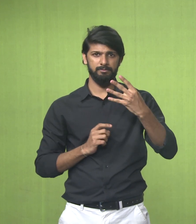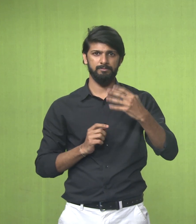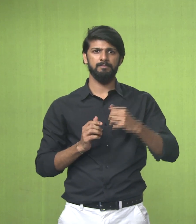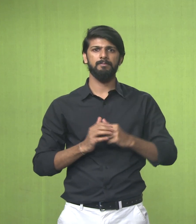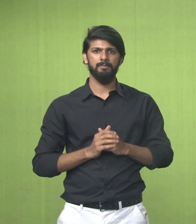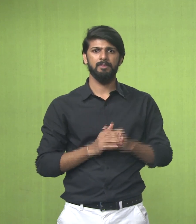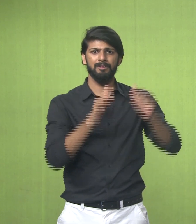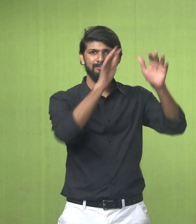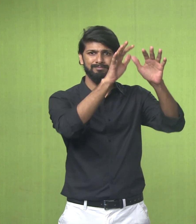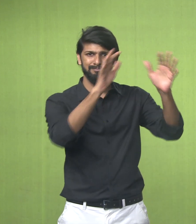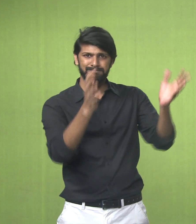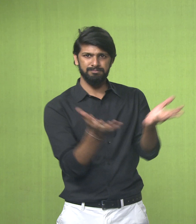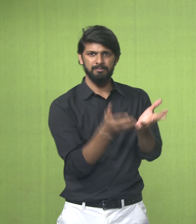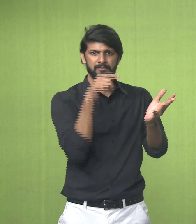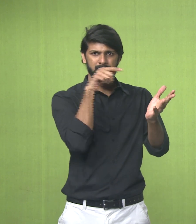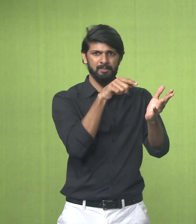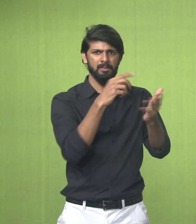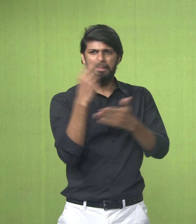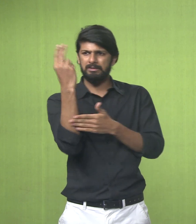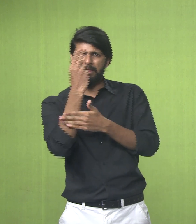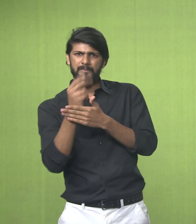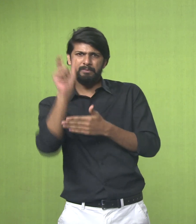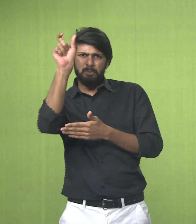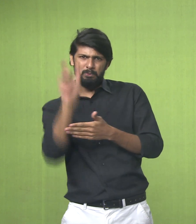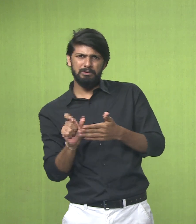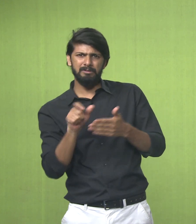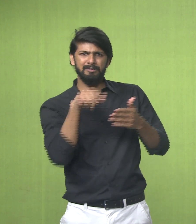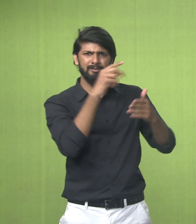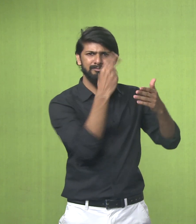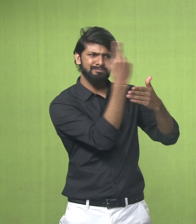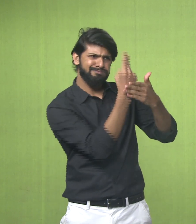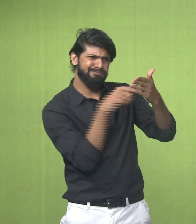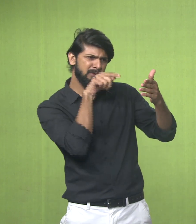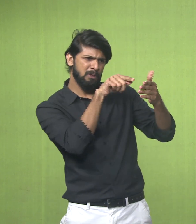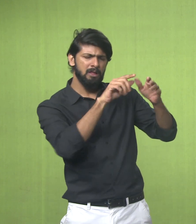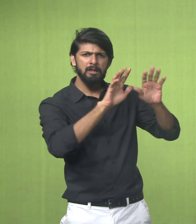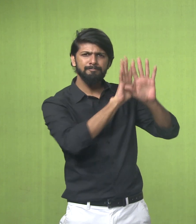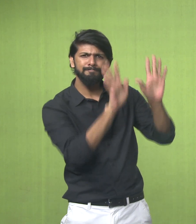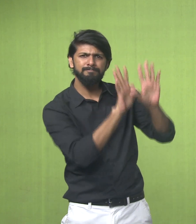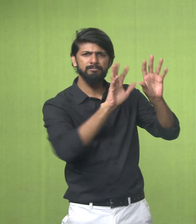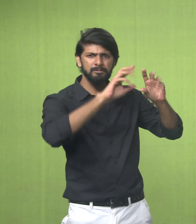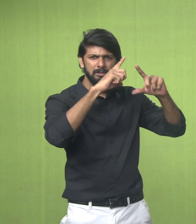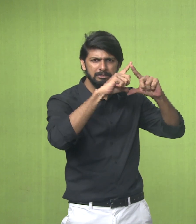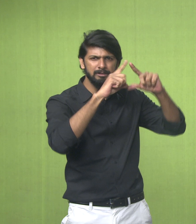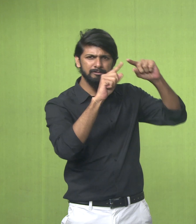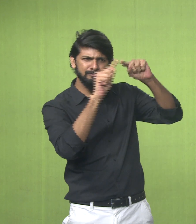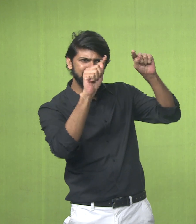Question four, what geometric patterns are used by the artists?